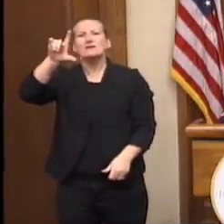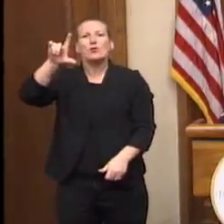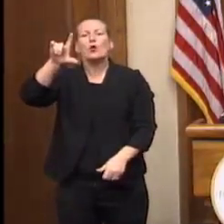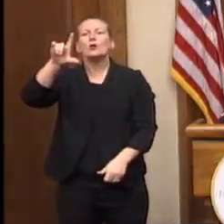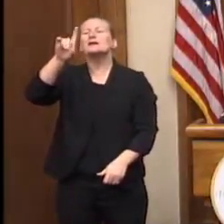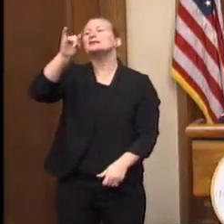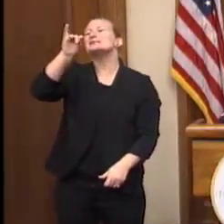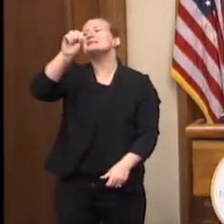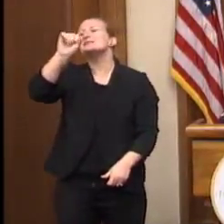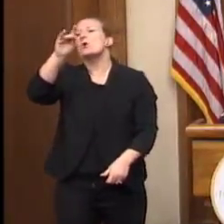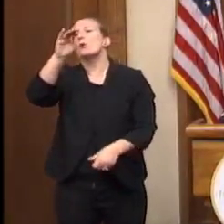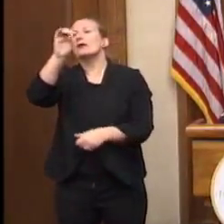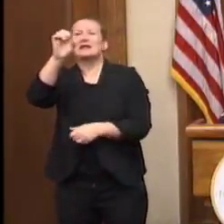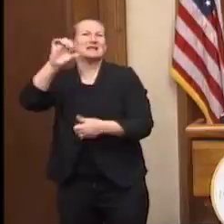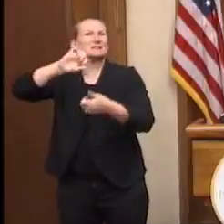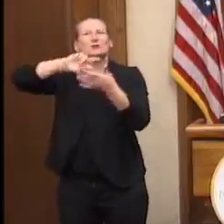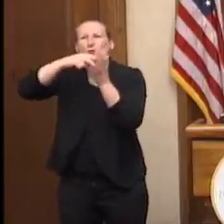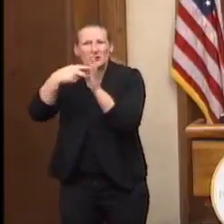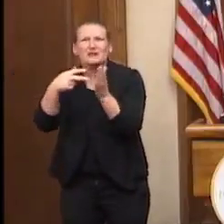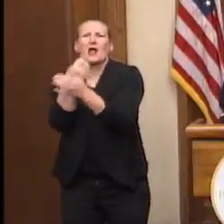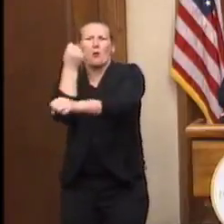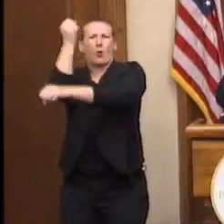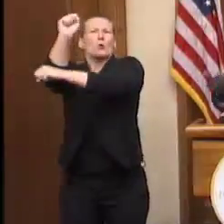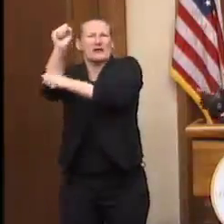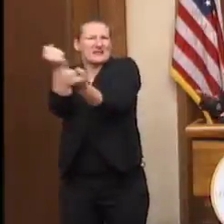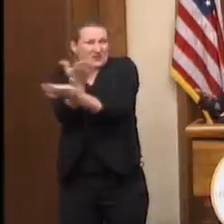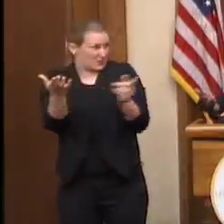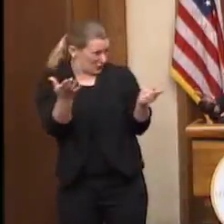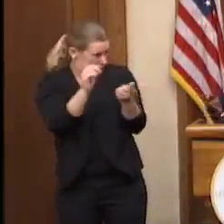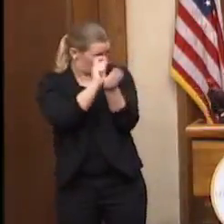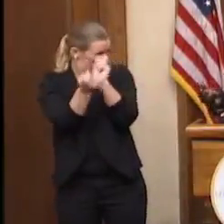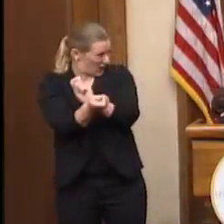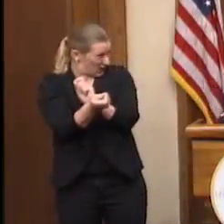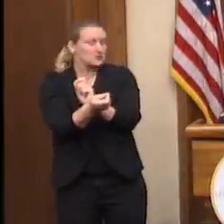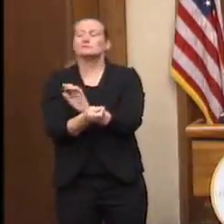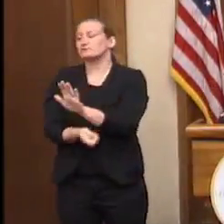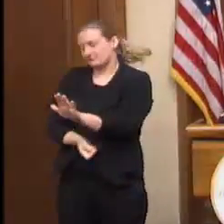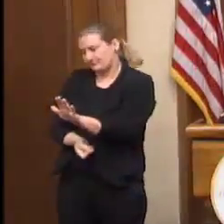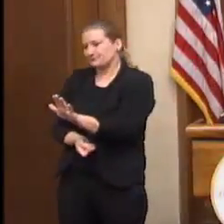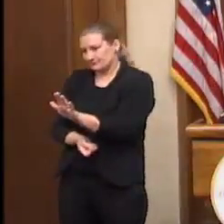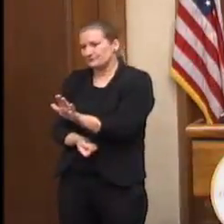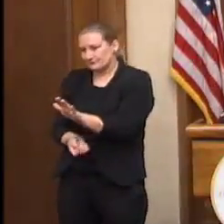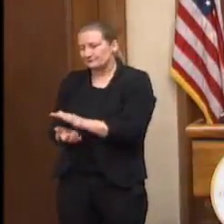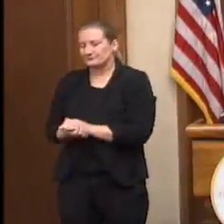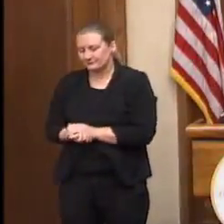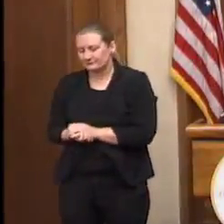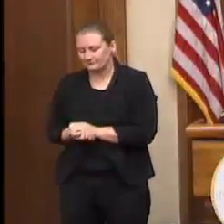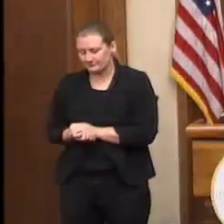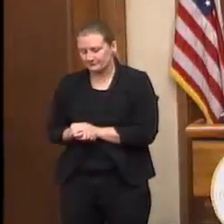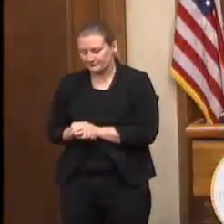Will you do anything different? Well, some of our, as you know, some of our